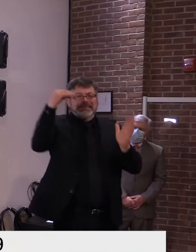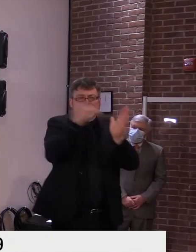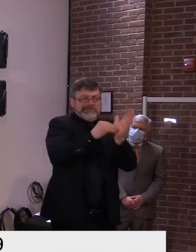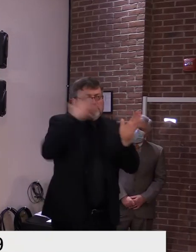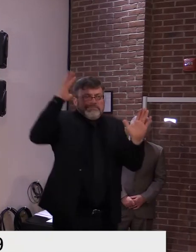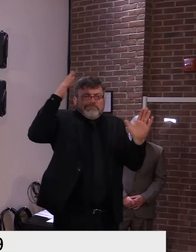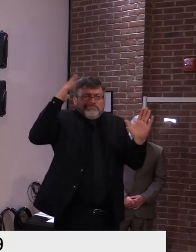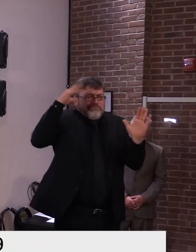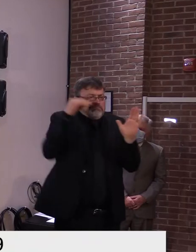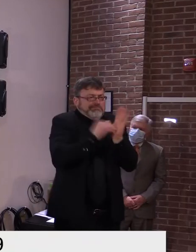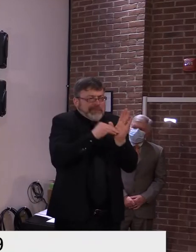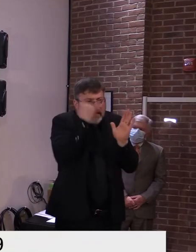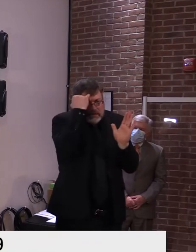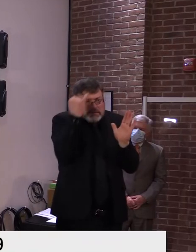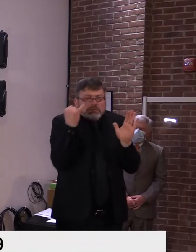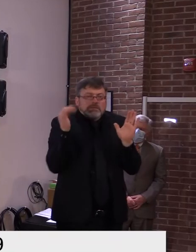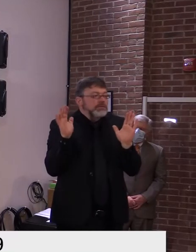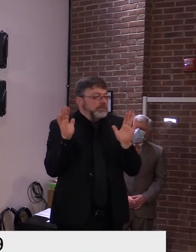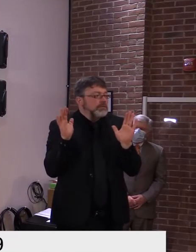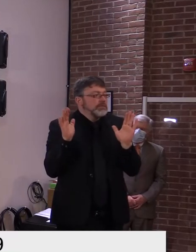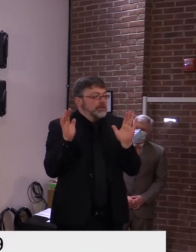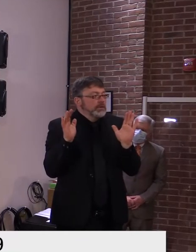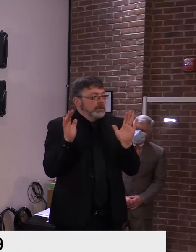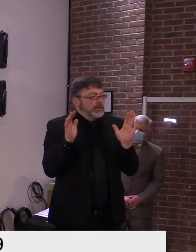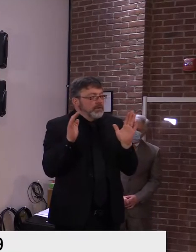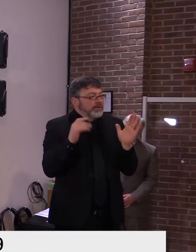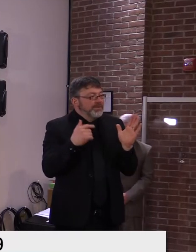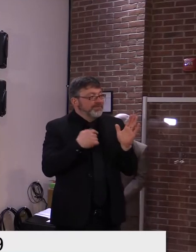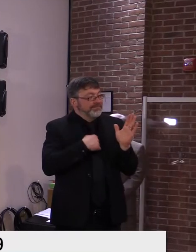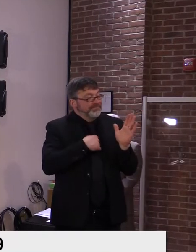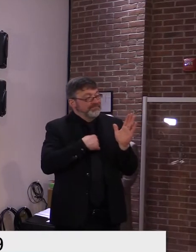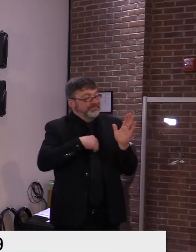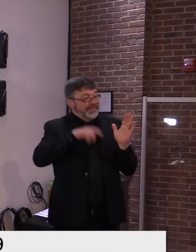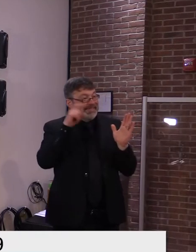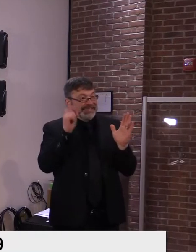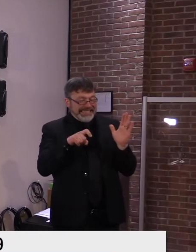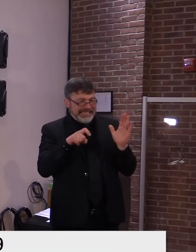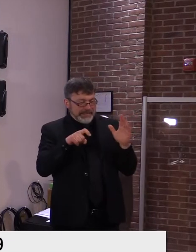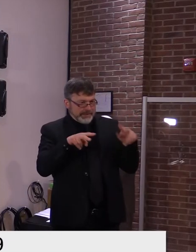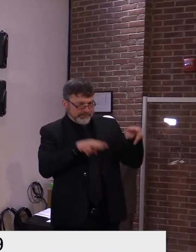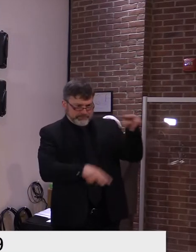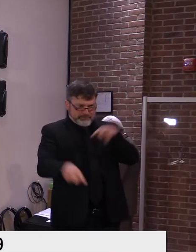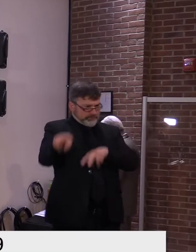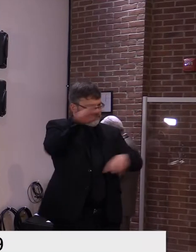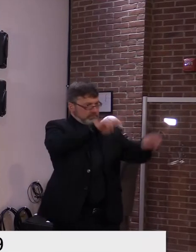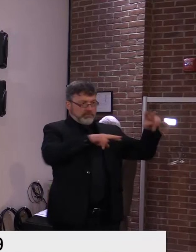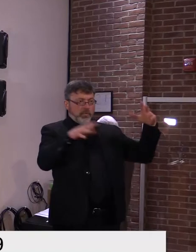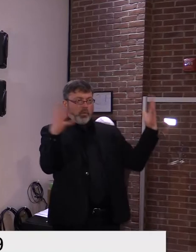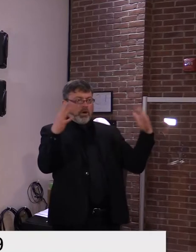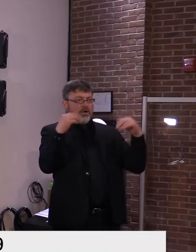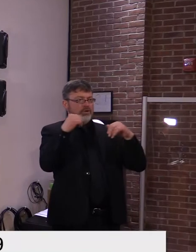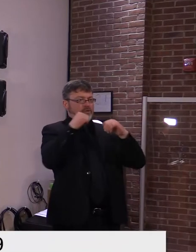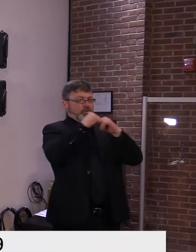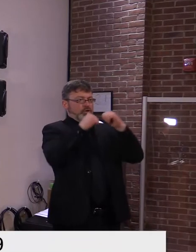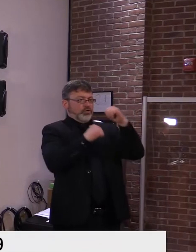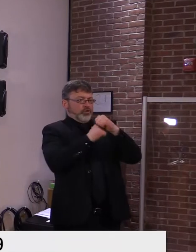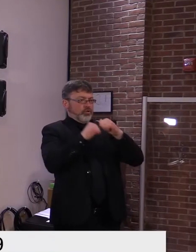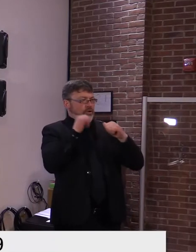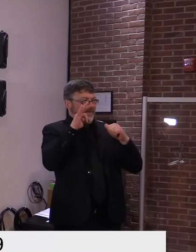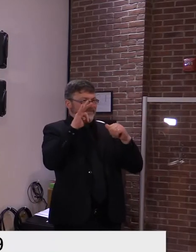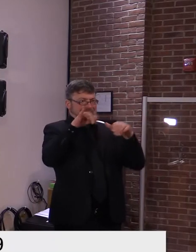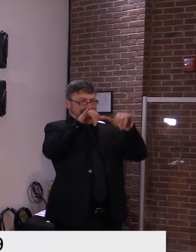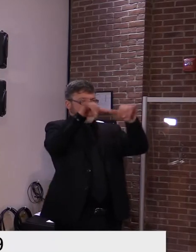I would say we have to look at the structural issues within the plan to be sure that it's sustainable in the future.